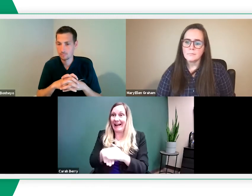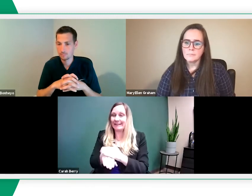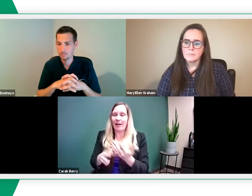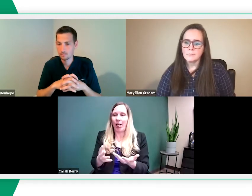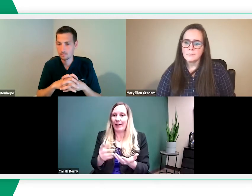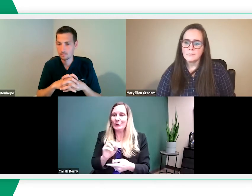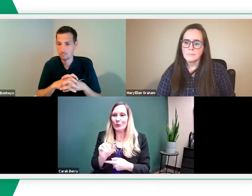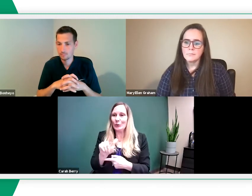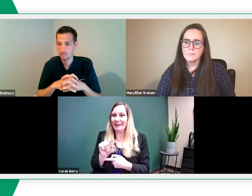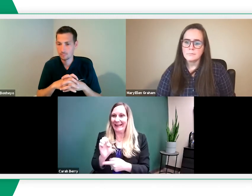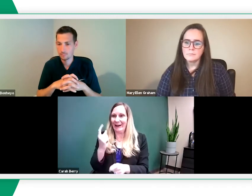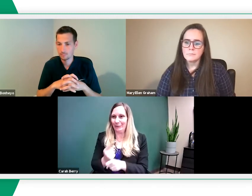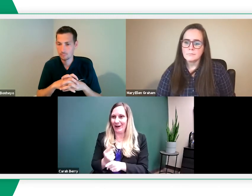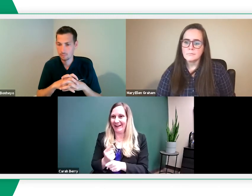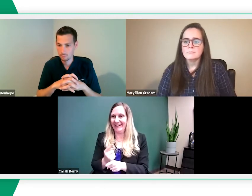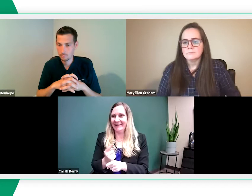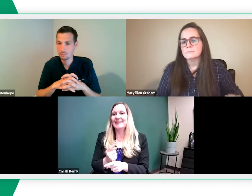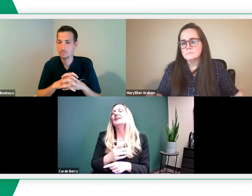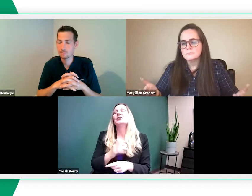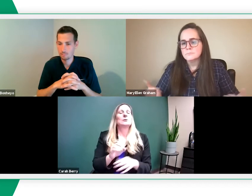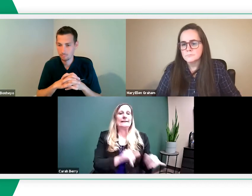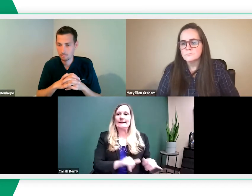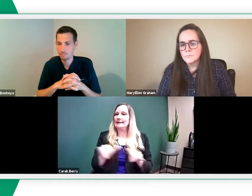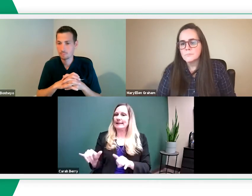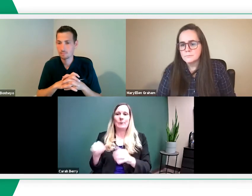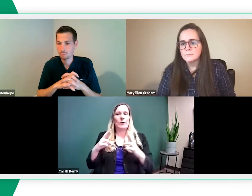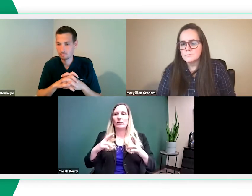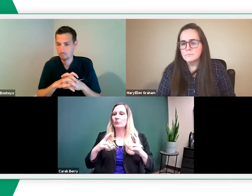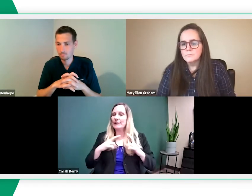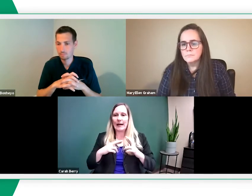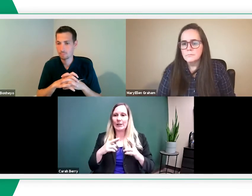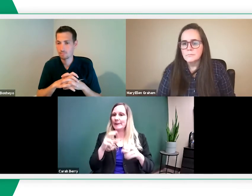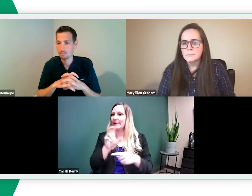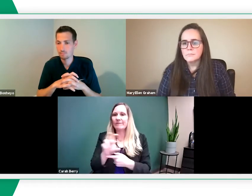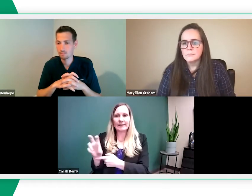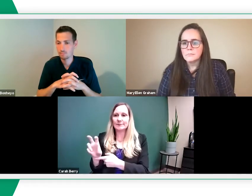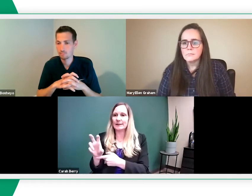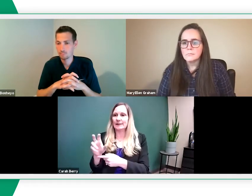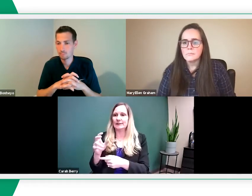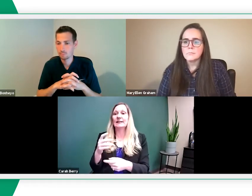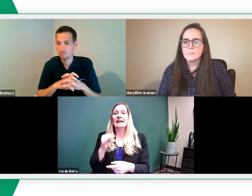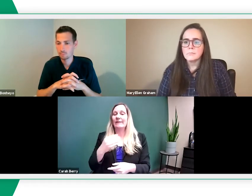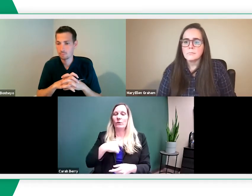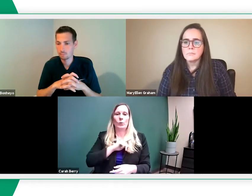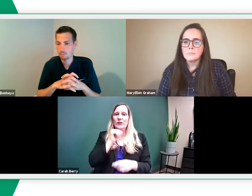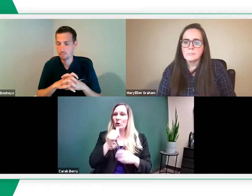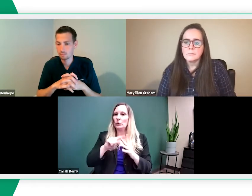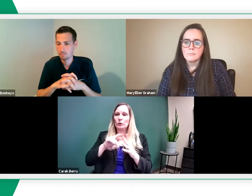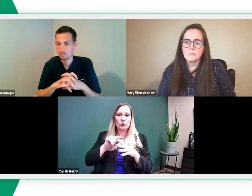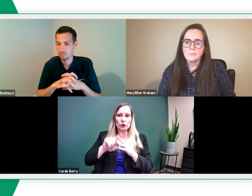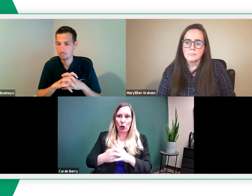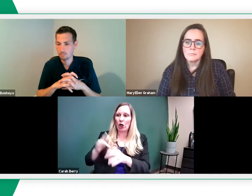before age 2 or before age 5, you can't get it back. Well, that's the same thing with retirement planning and